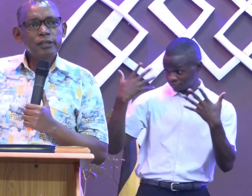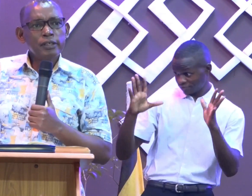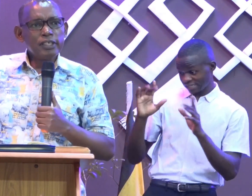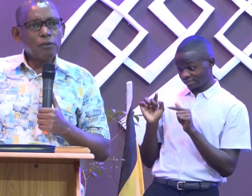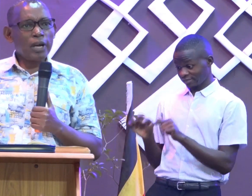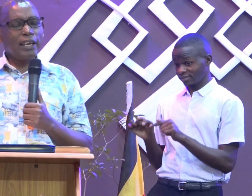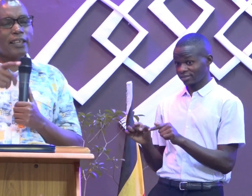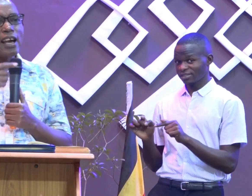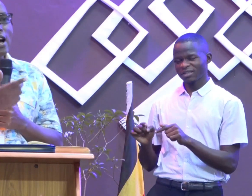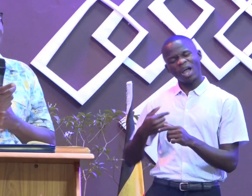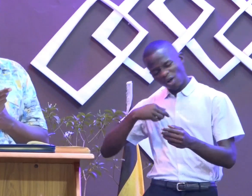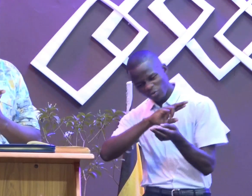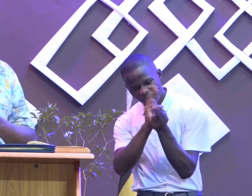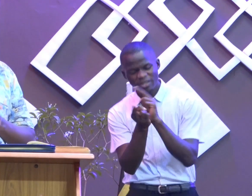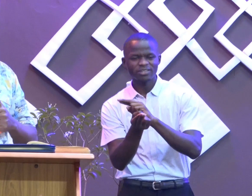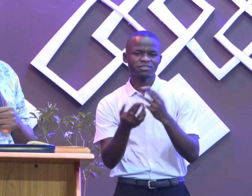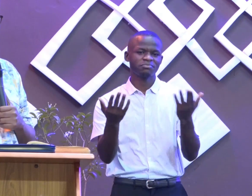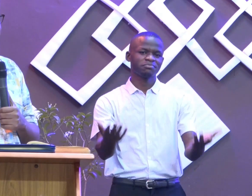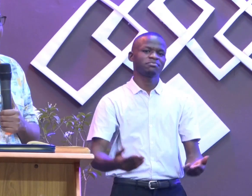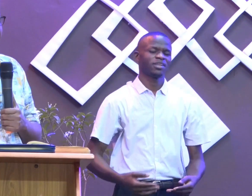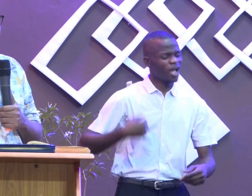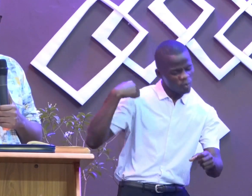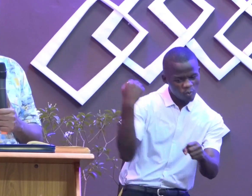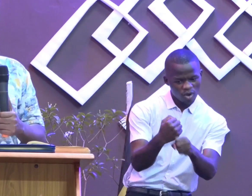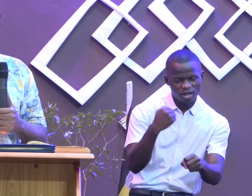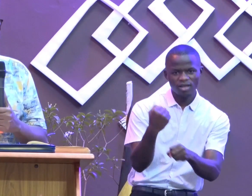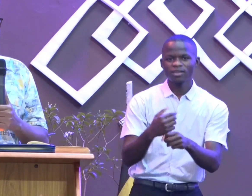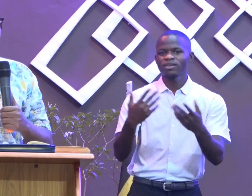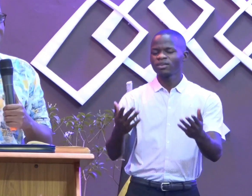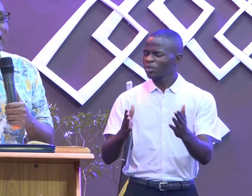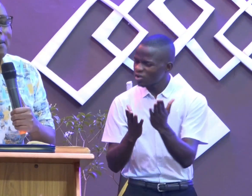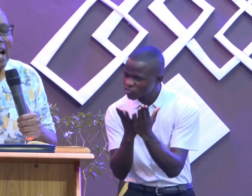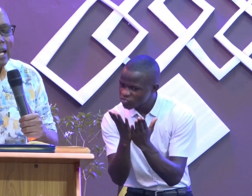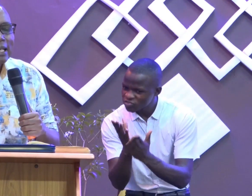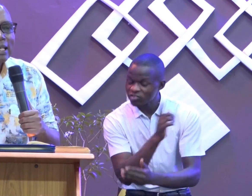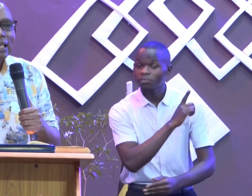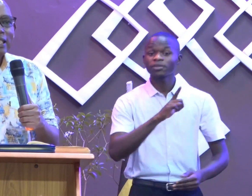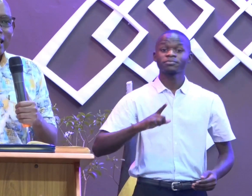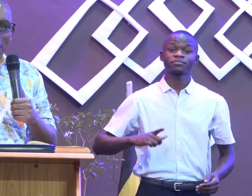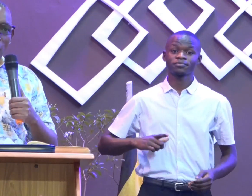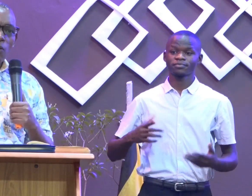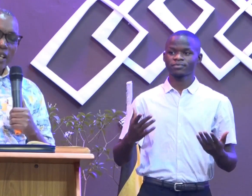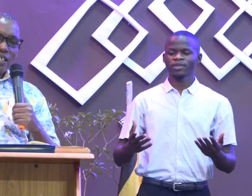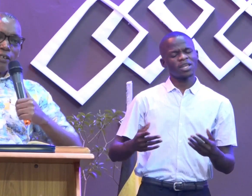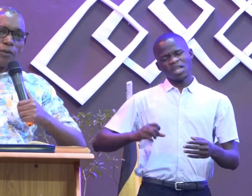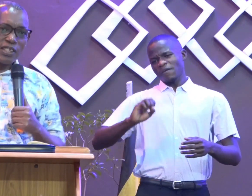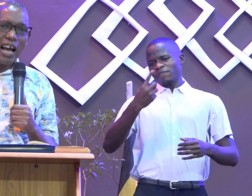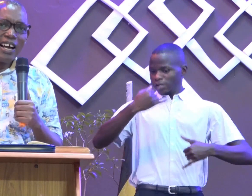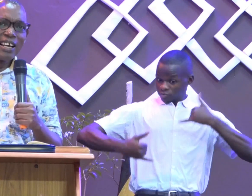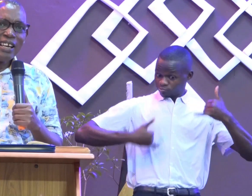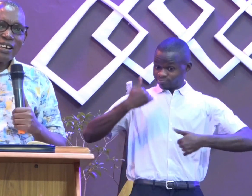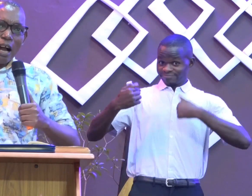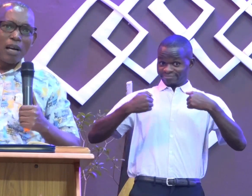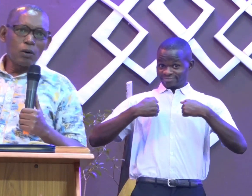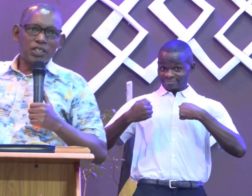me first do this. Nja kwenenya. I will repent. Nja kola. I will nja do. Kuereza mukama. I will serve the Lord. Kamalo kwesanyusa.